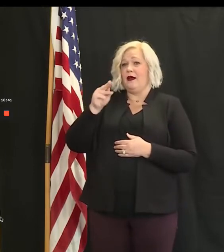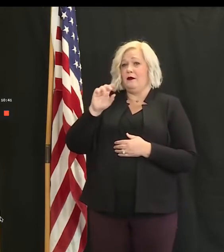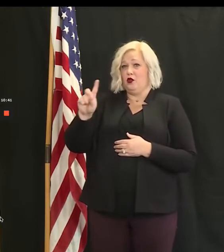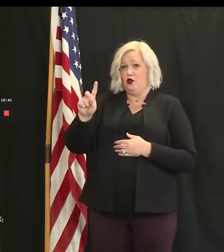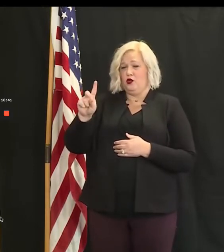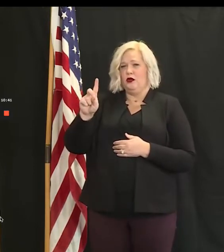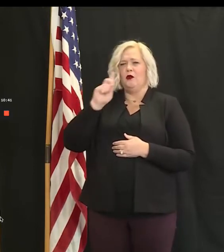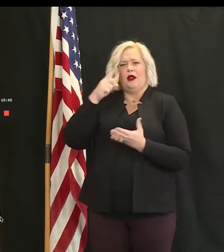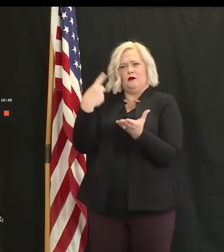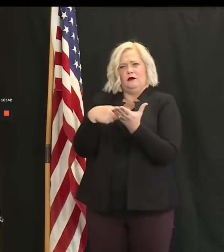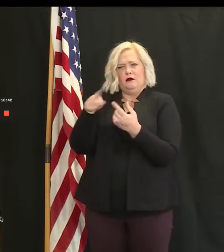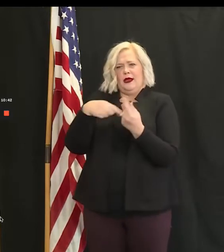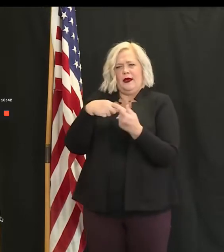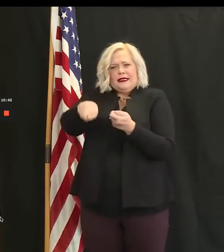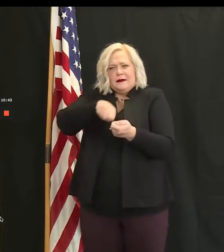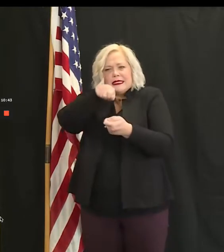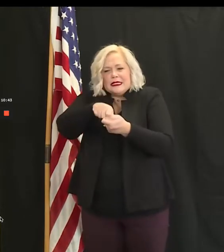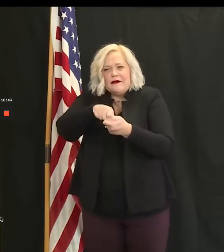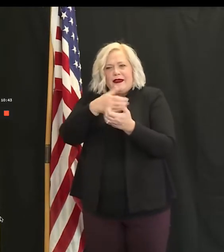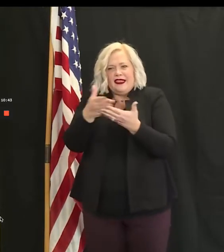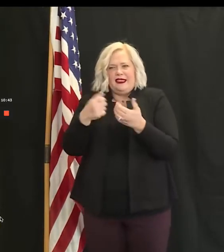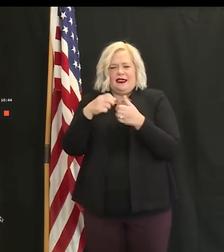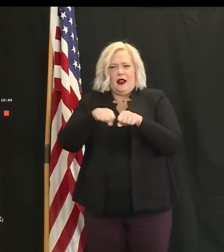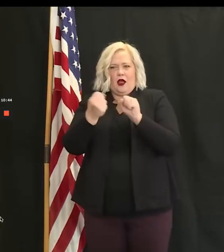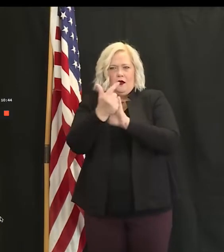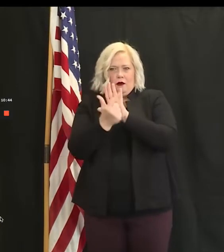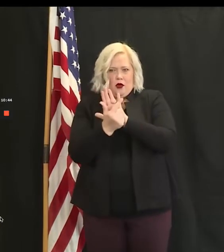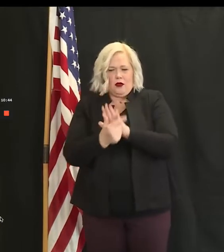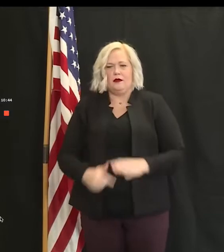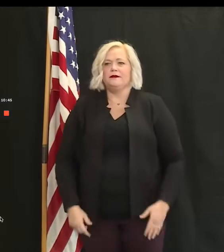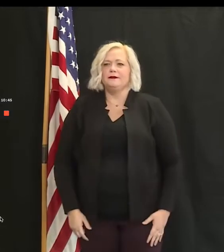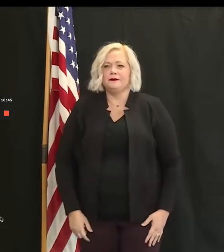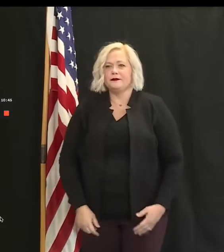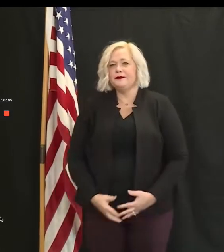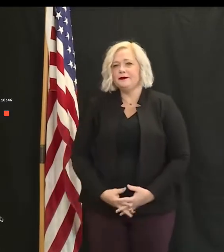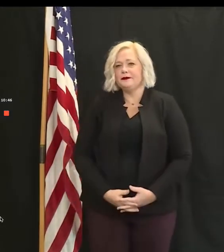specific crimes, defendants, and indictments.